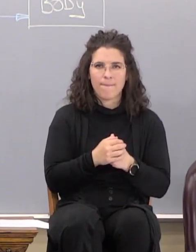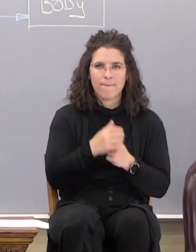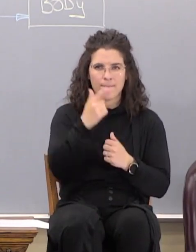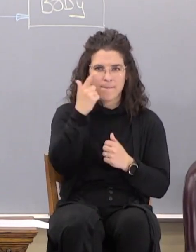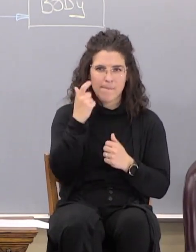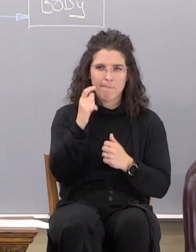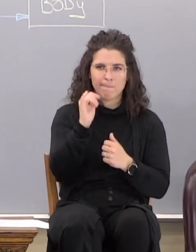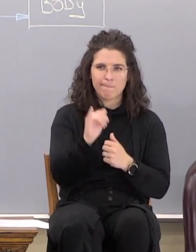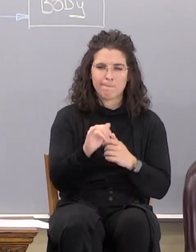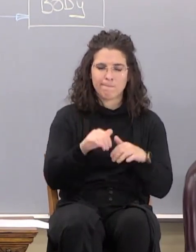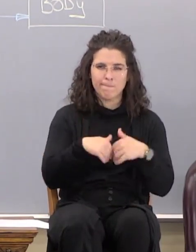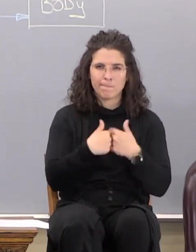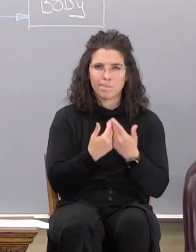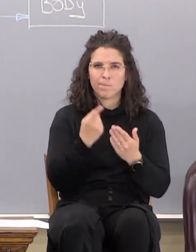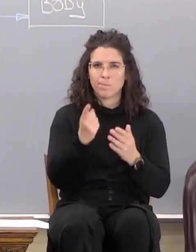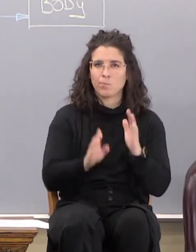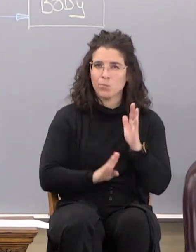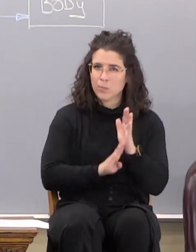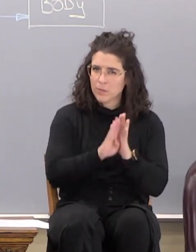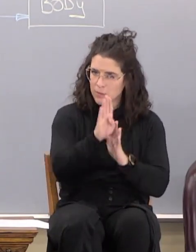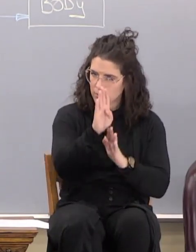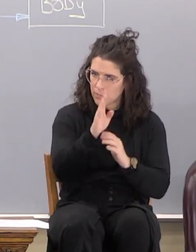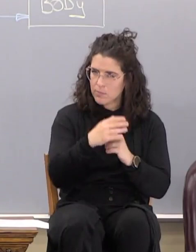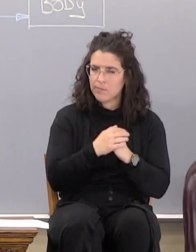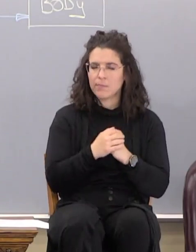Because that's how you grow.